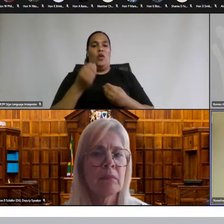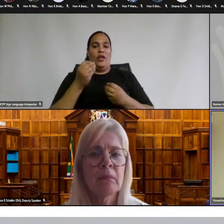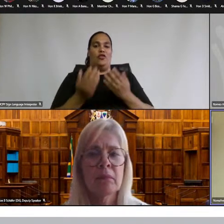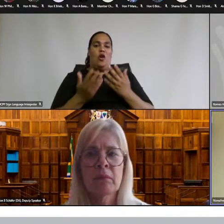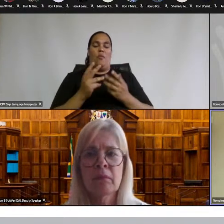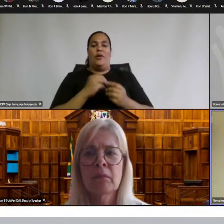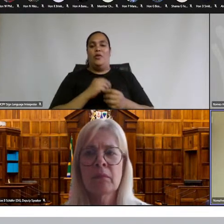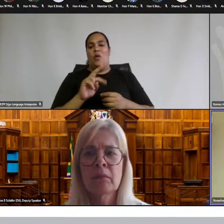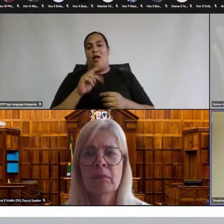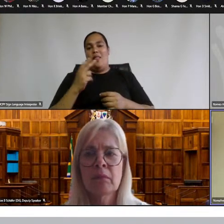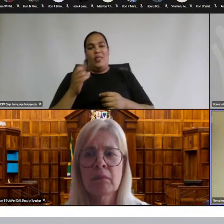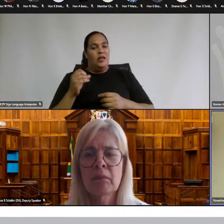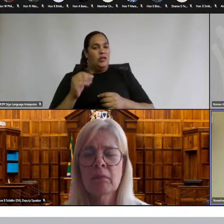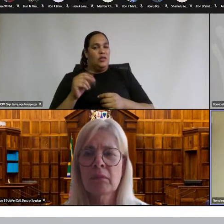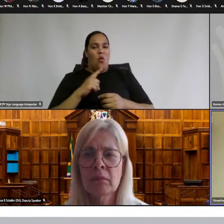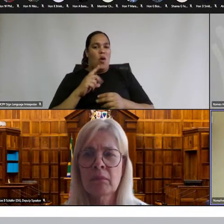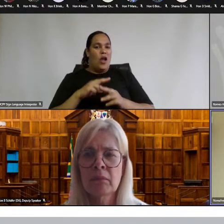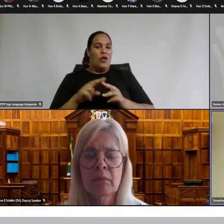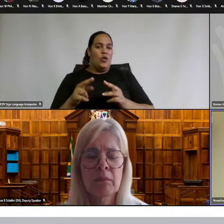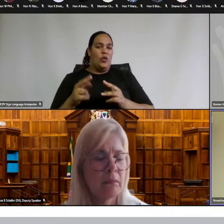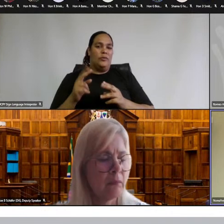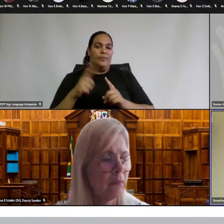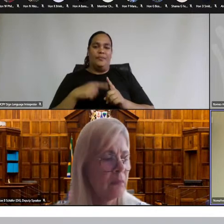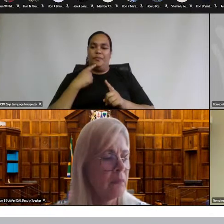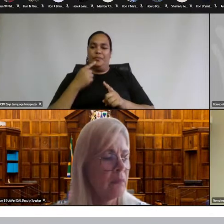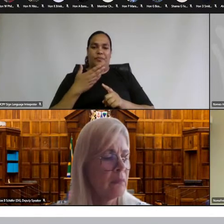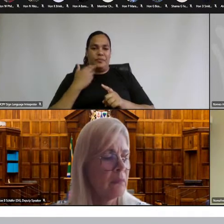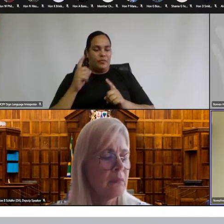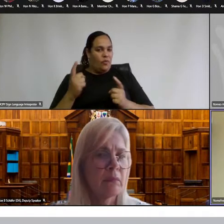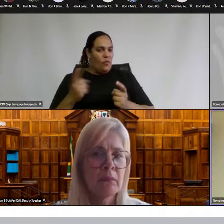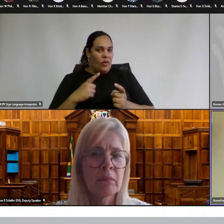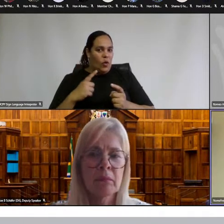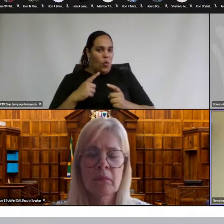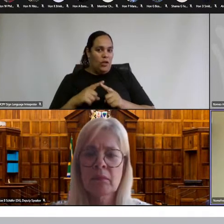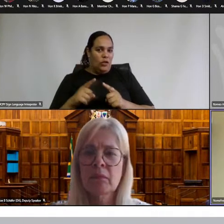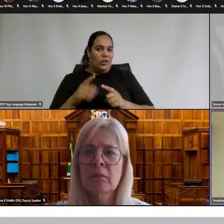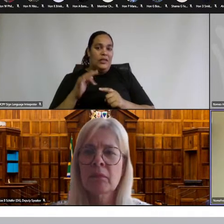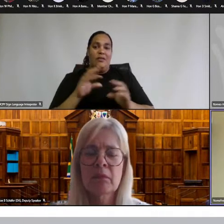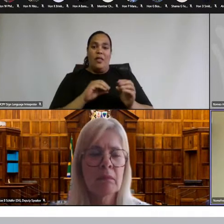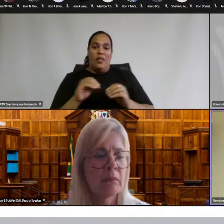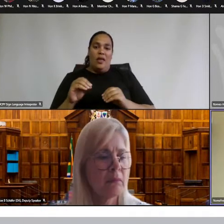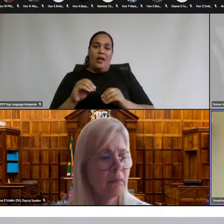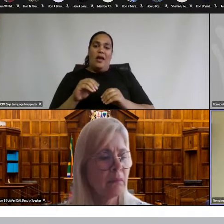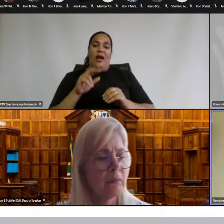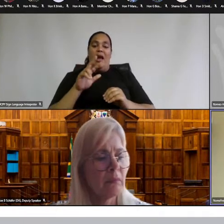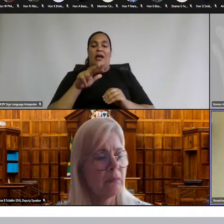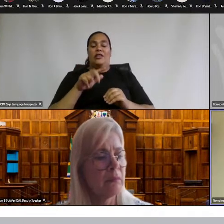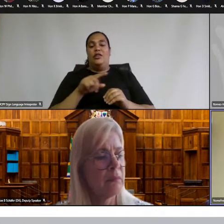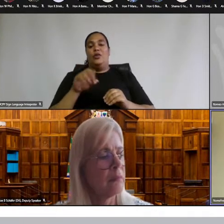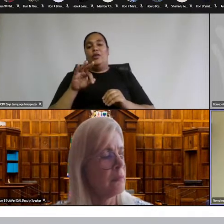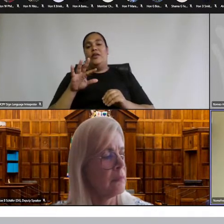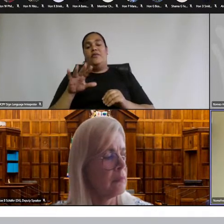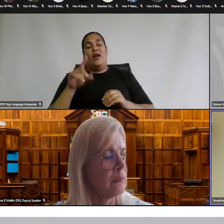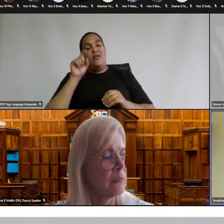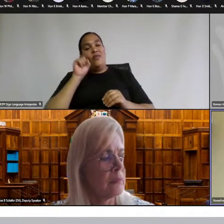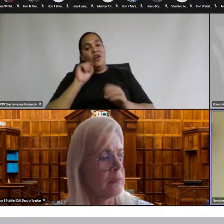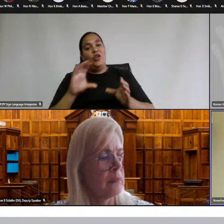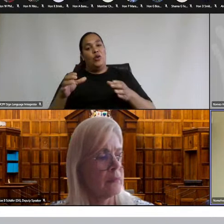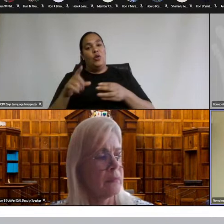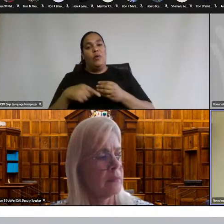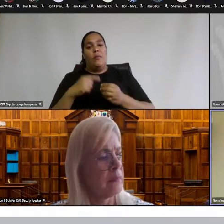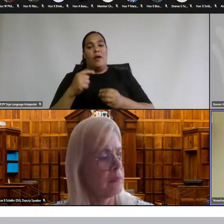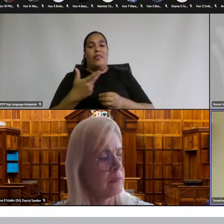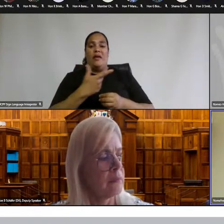the others. So why not can say that is the best? We once led in the 18 to 35 age group in regard